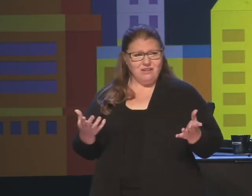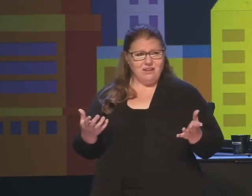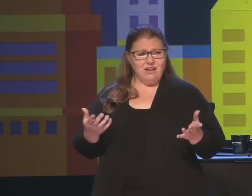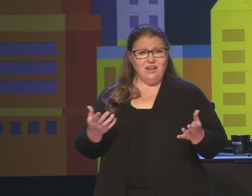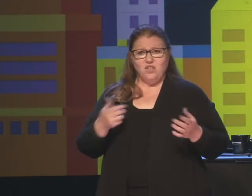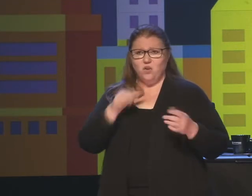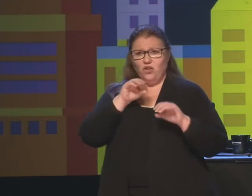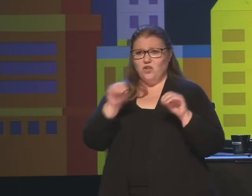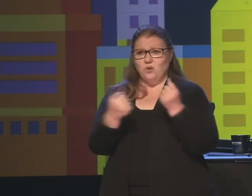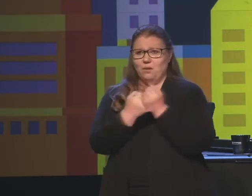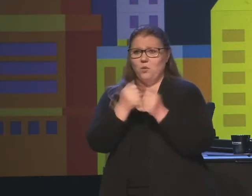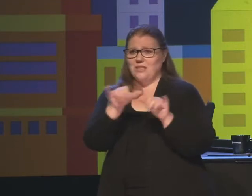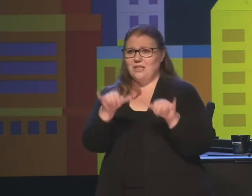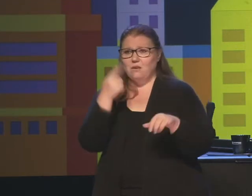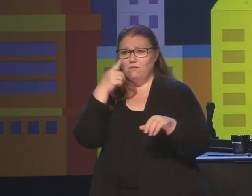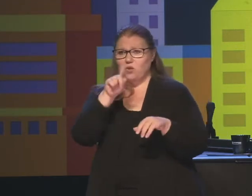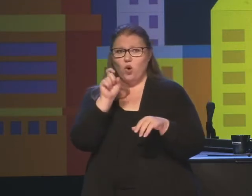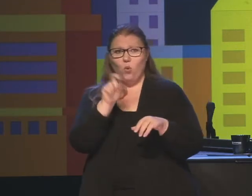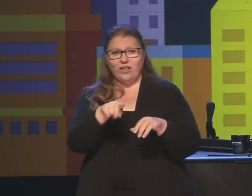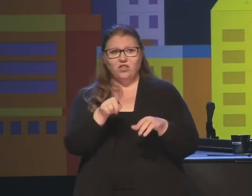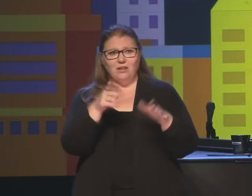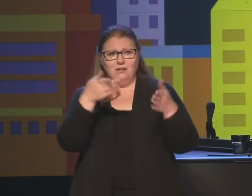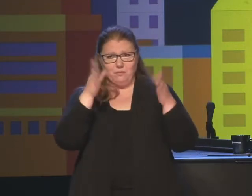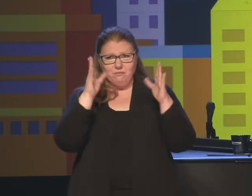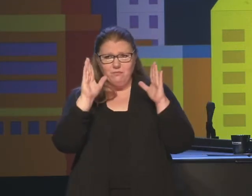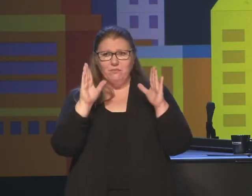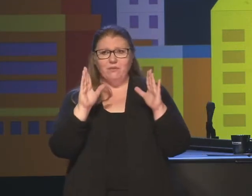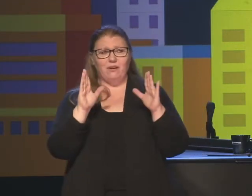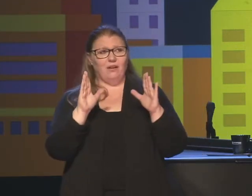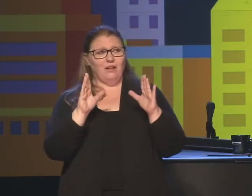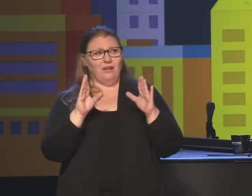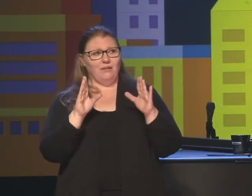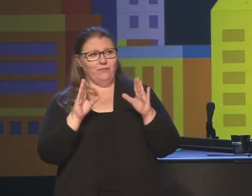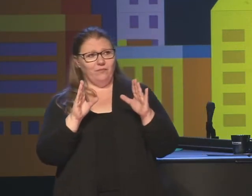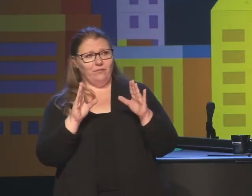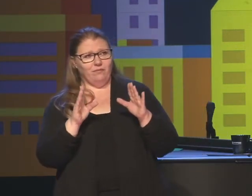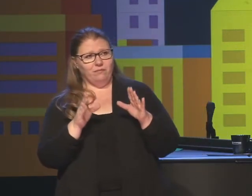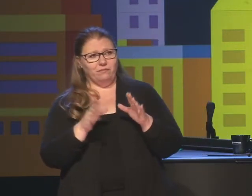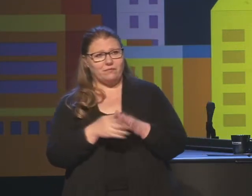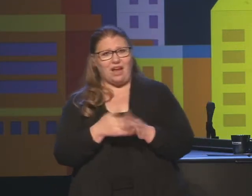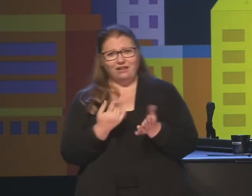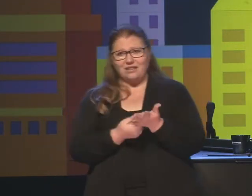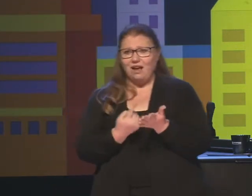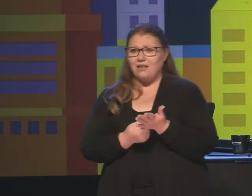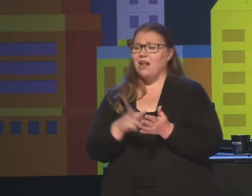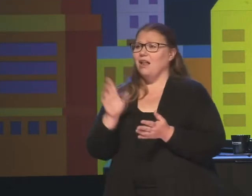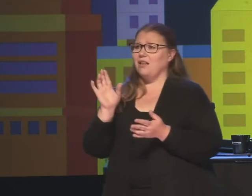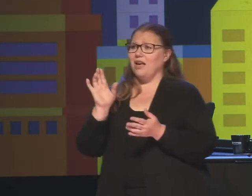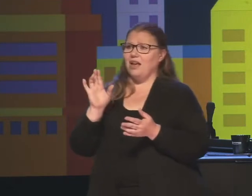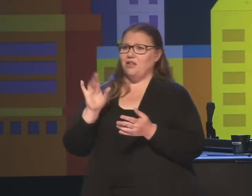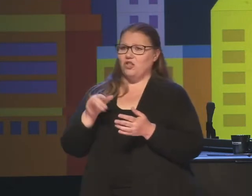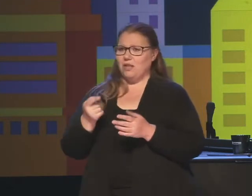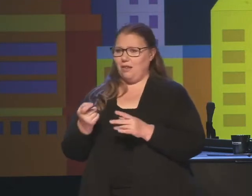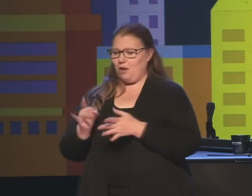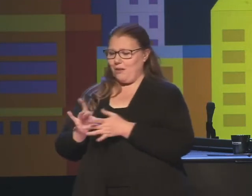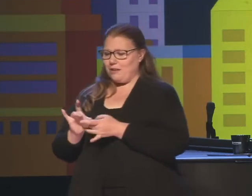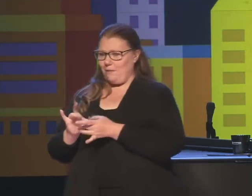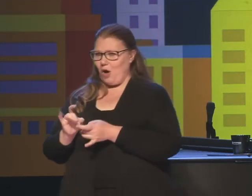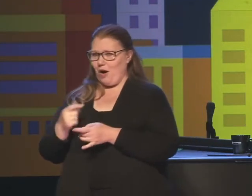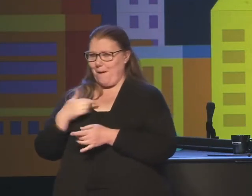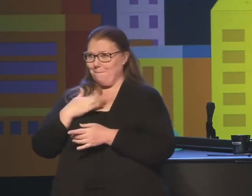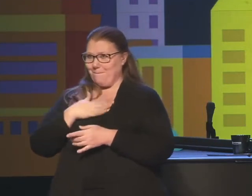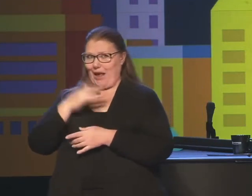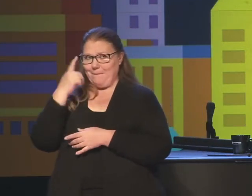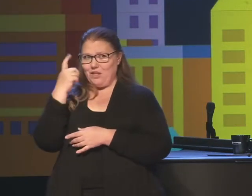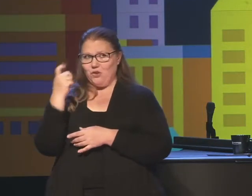wasn't a support system for the question to be heard and wrestled with. A little sidebar. My dream, like I would love